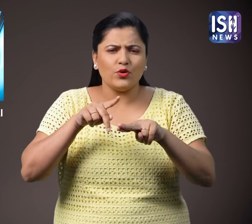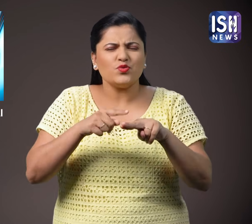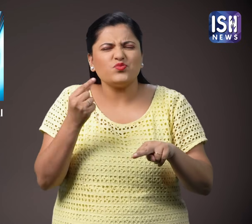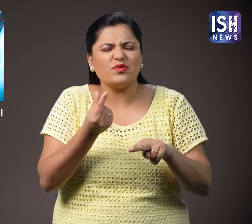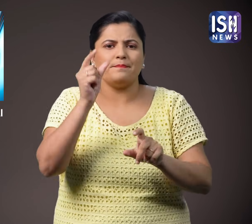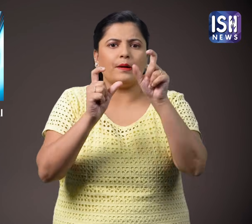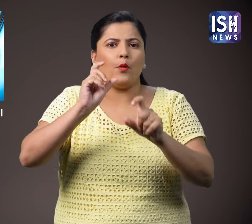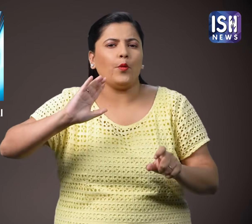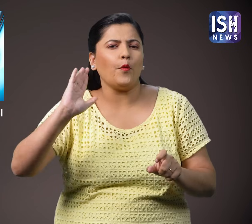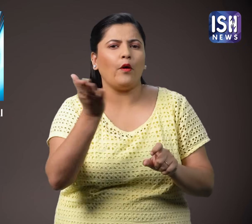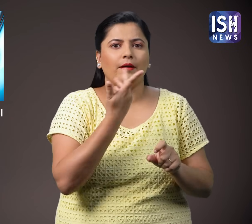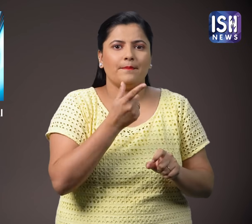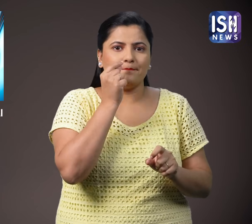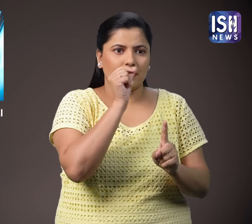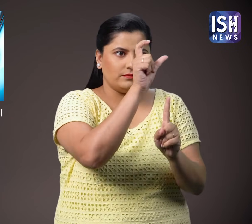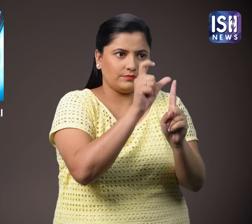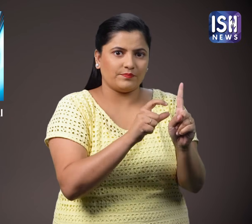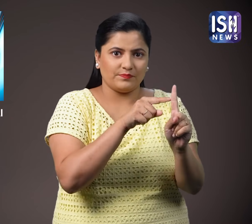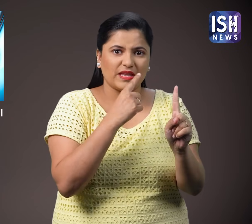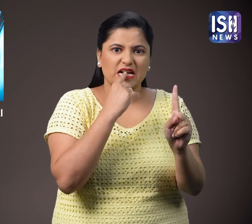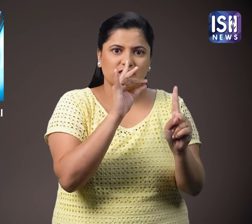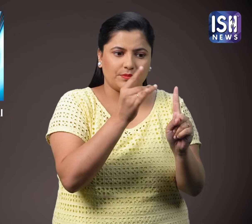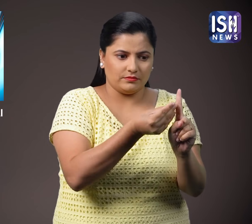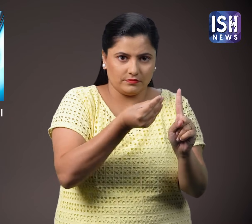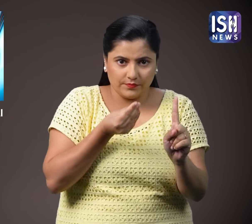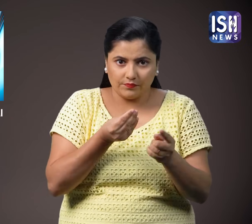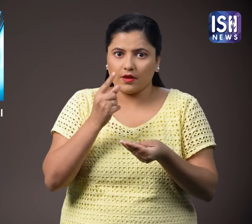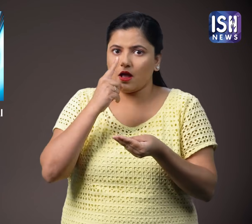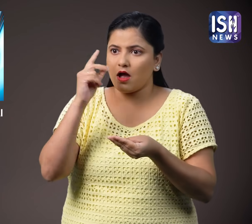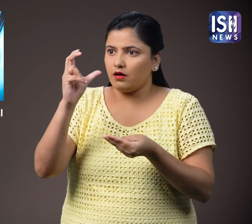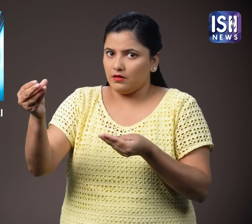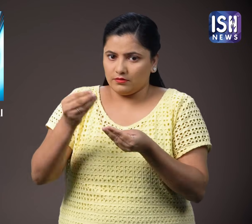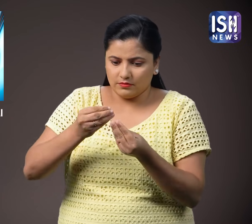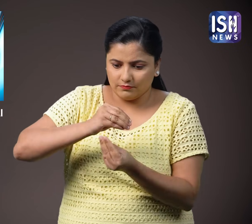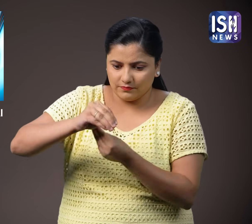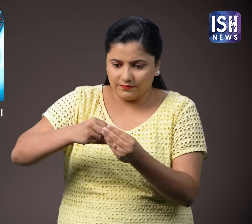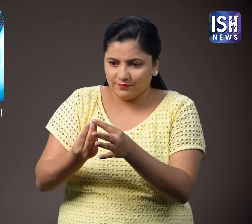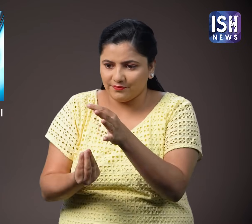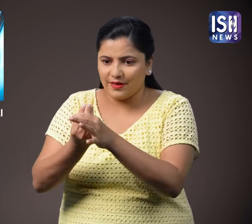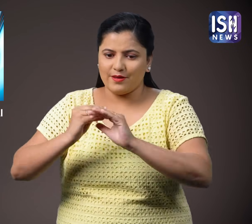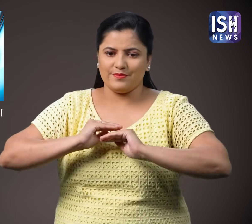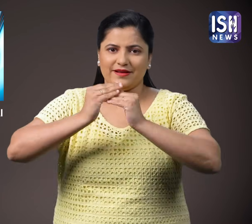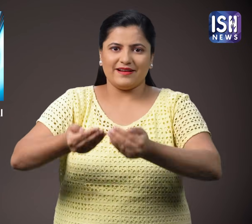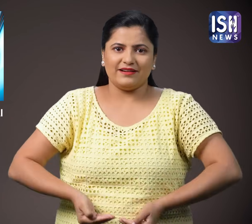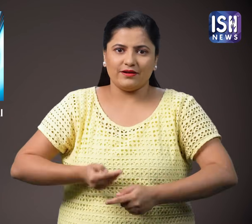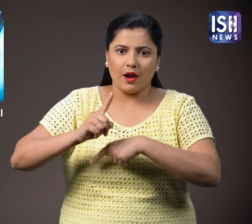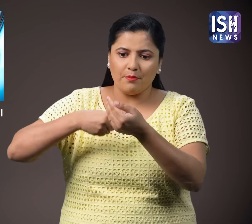IVF, sperm is artificially combined with the egg to enable fertilization and support successful pregnancy.